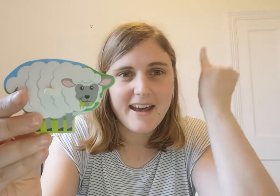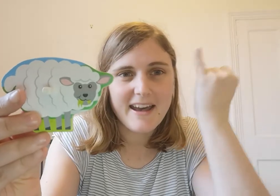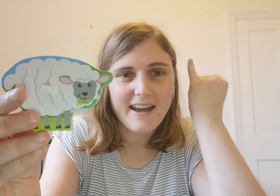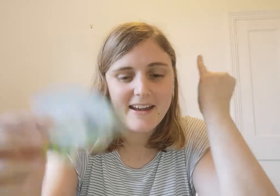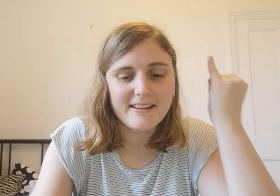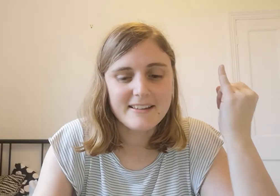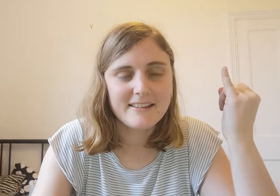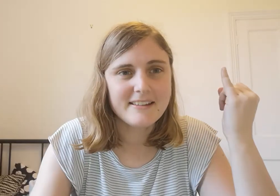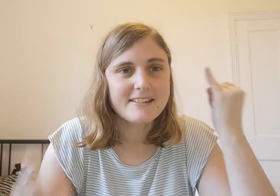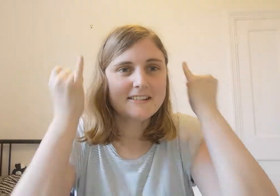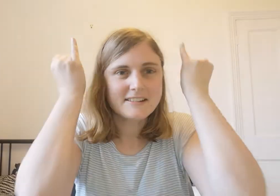Ba.